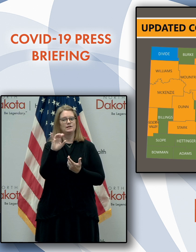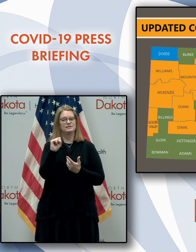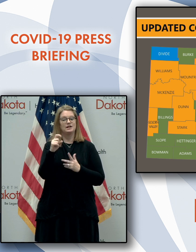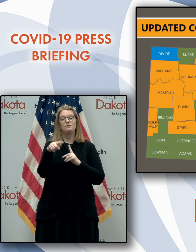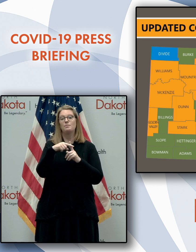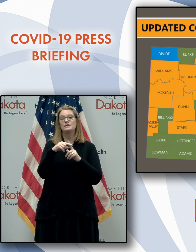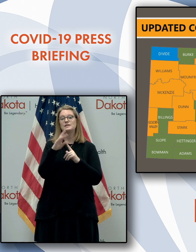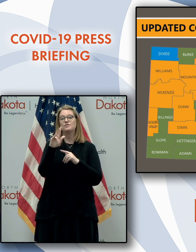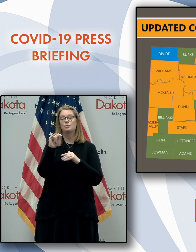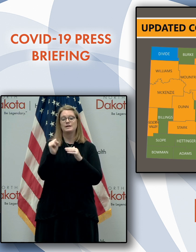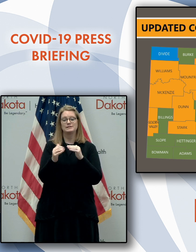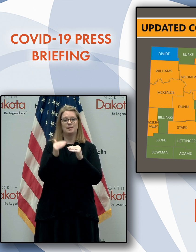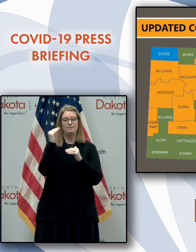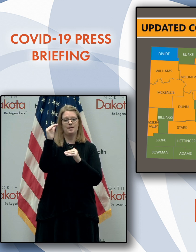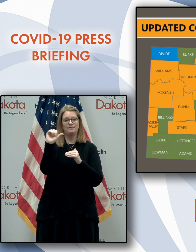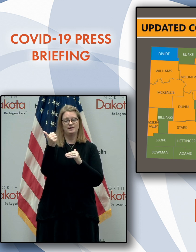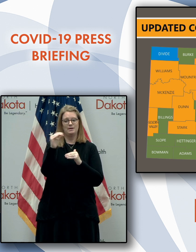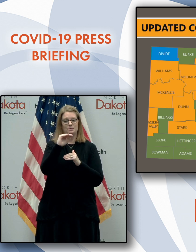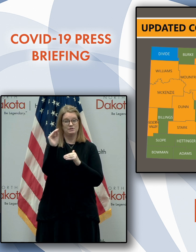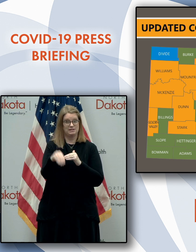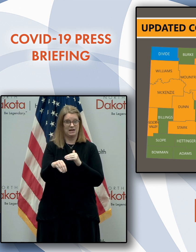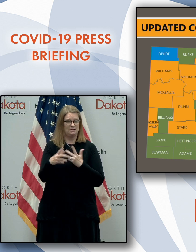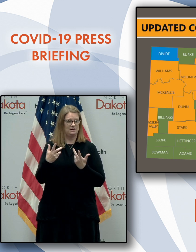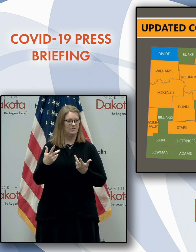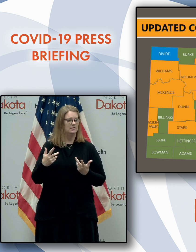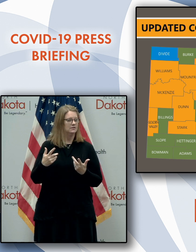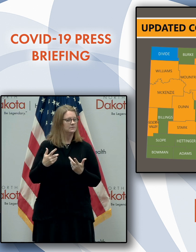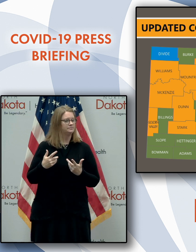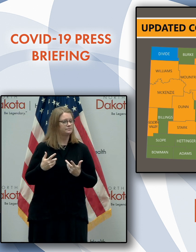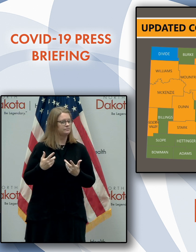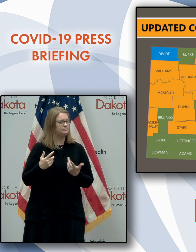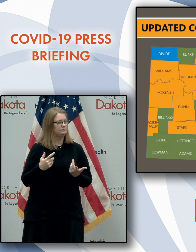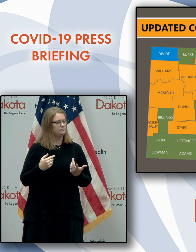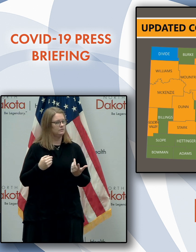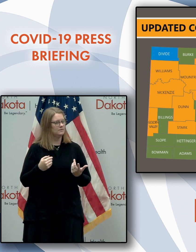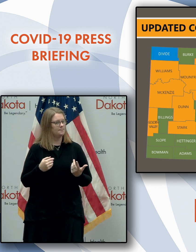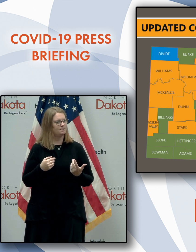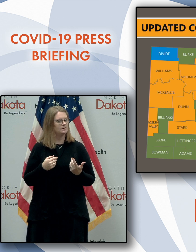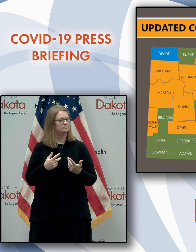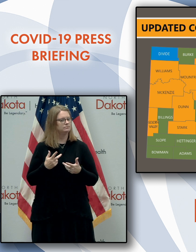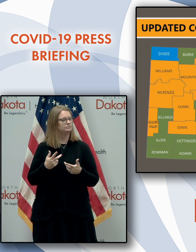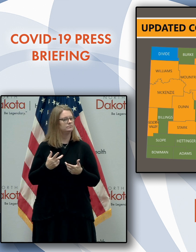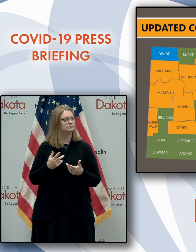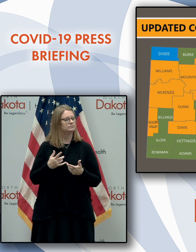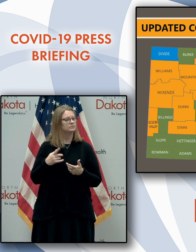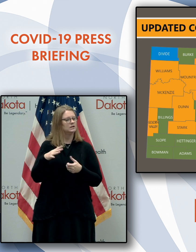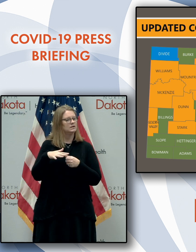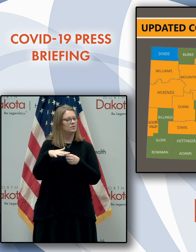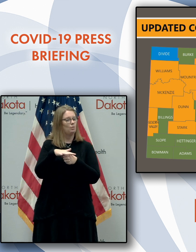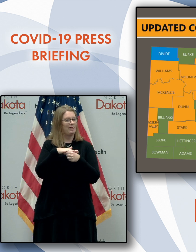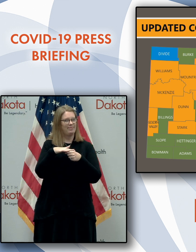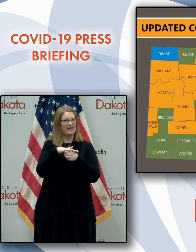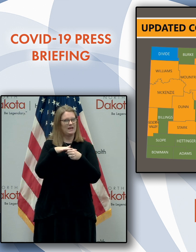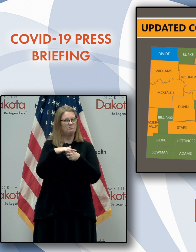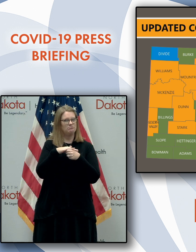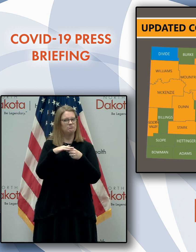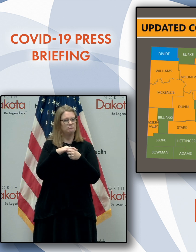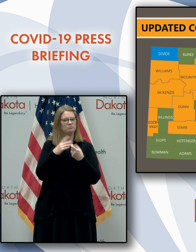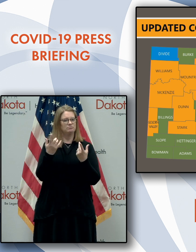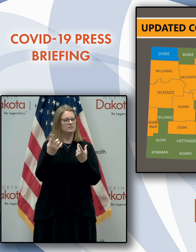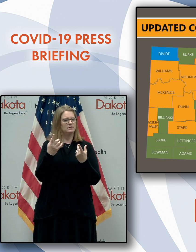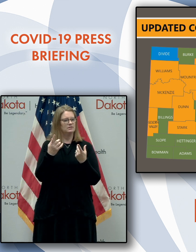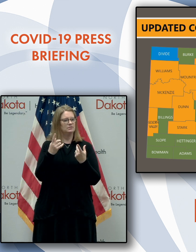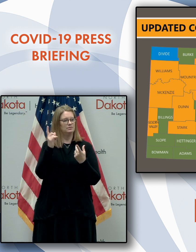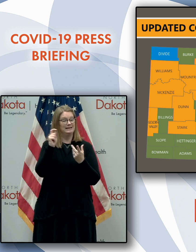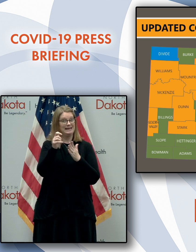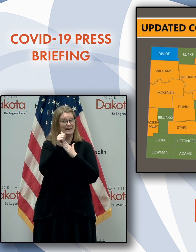positivity rates over 10%. And so I would, again, say that within these areas, this is